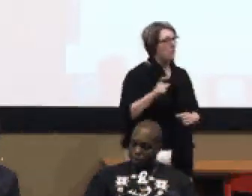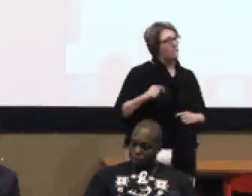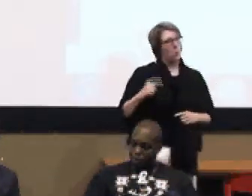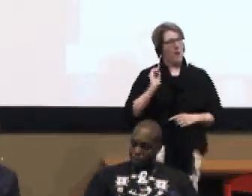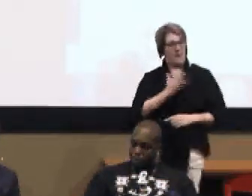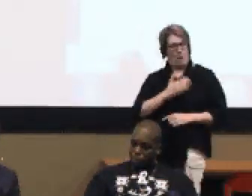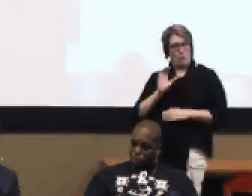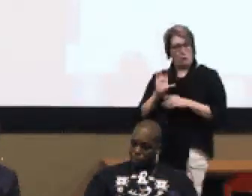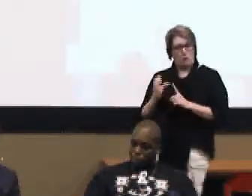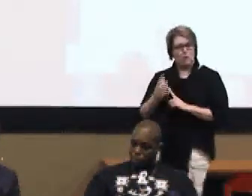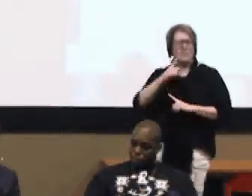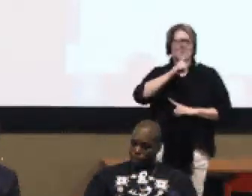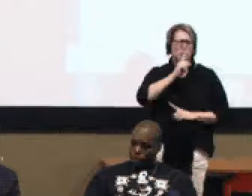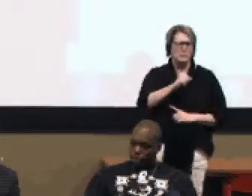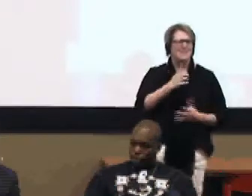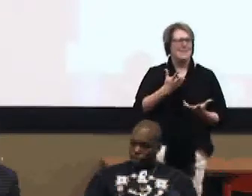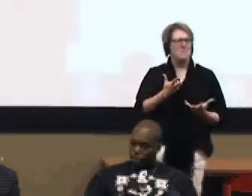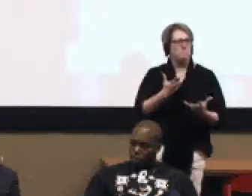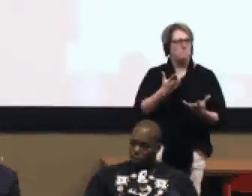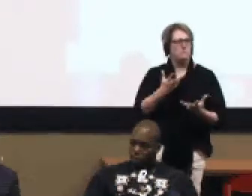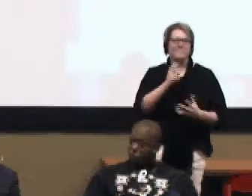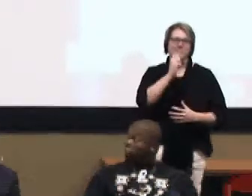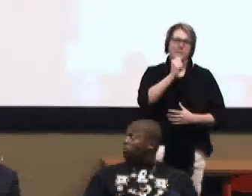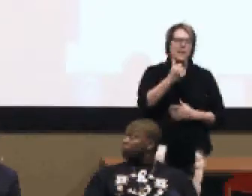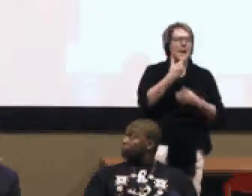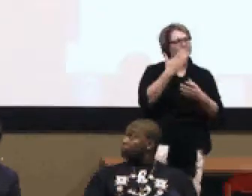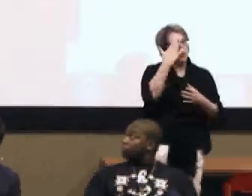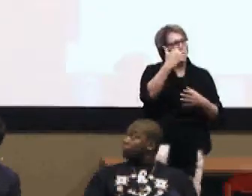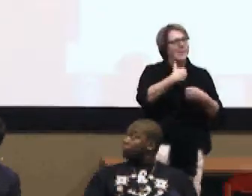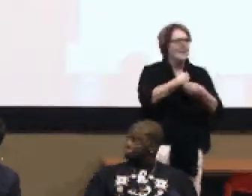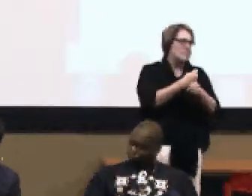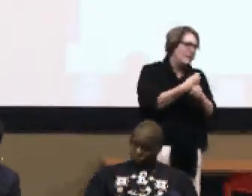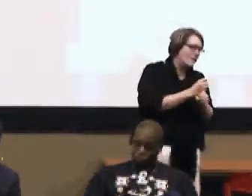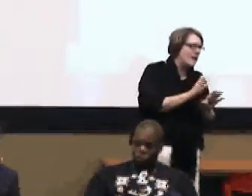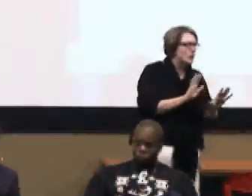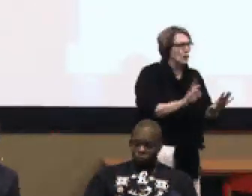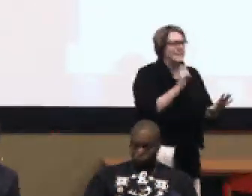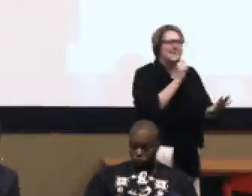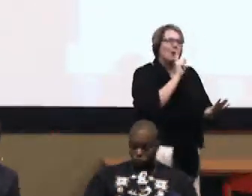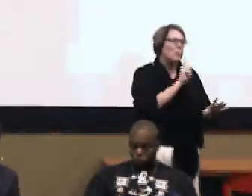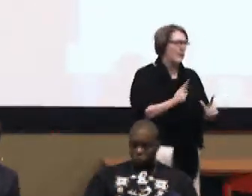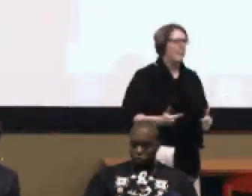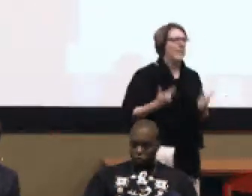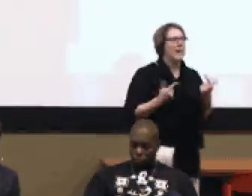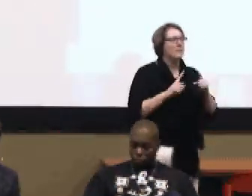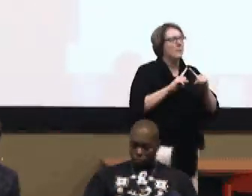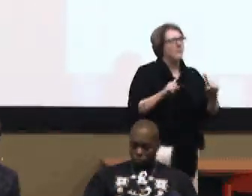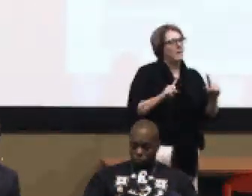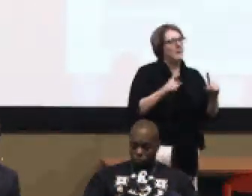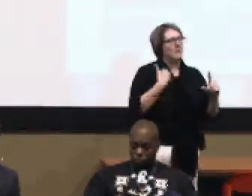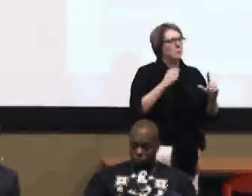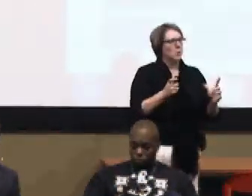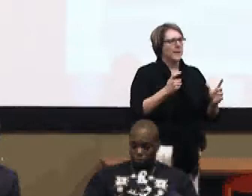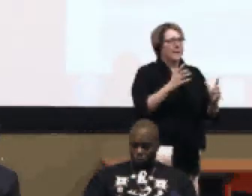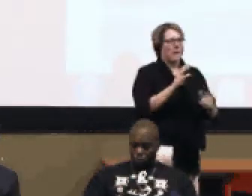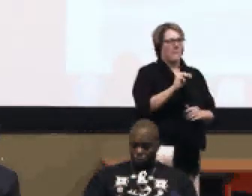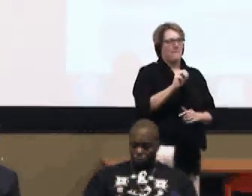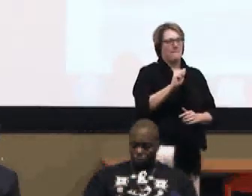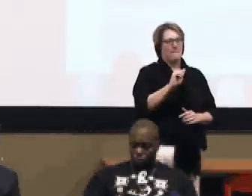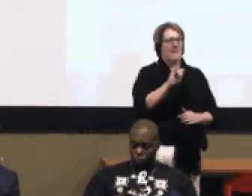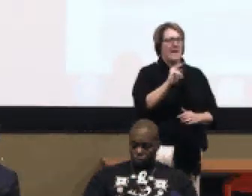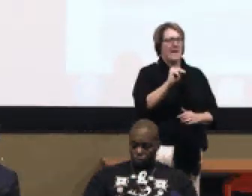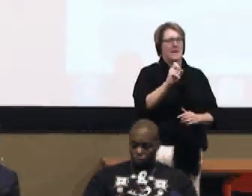culture, is that it's really putting, although it's manufactured and it's not realistic, it's putting a mainstream